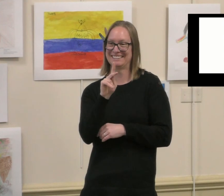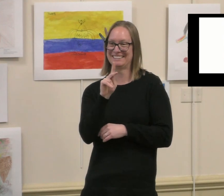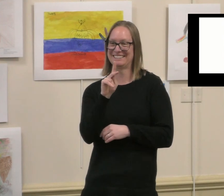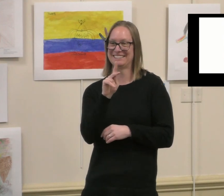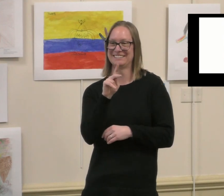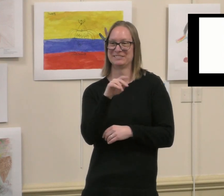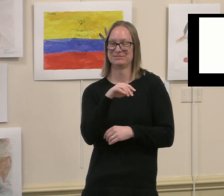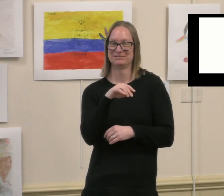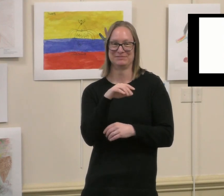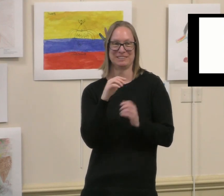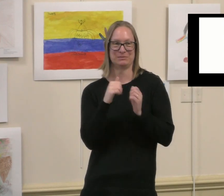Bill Belichick.